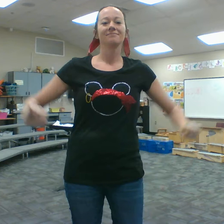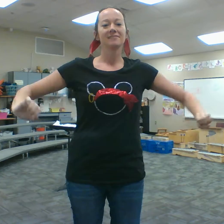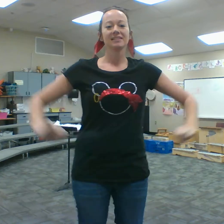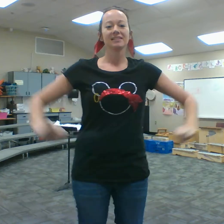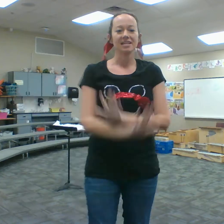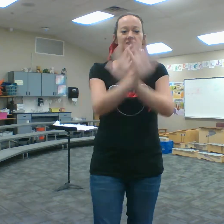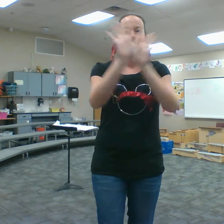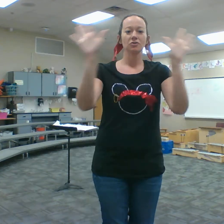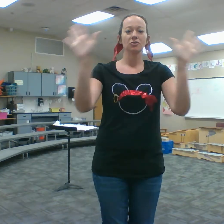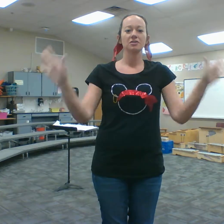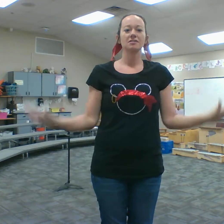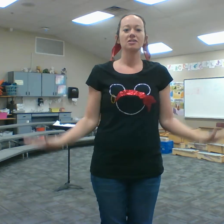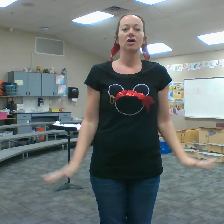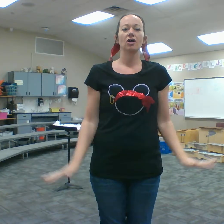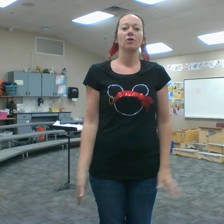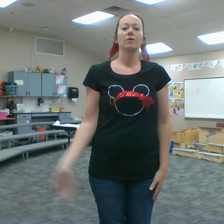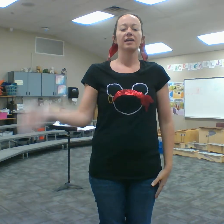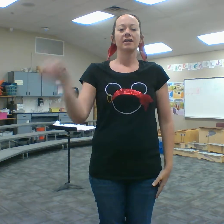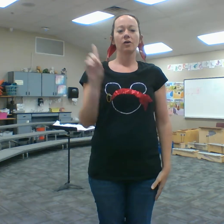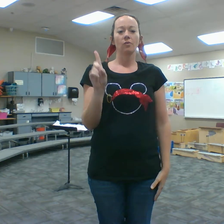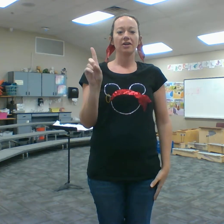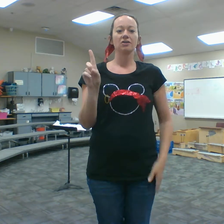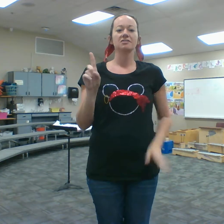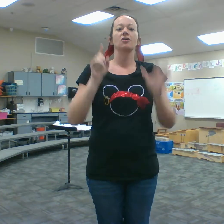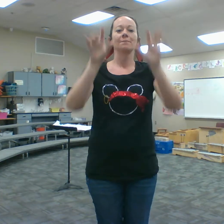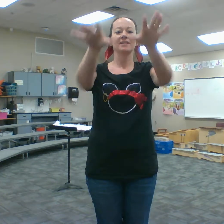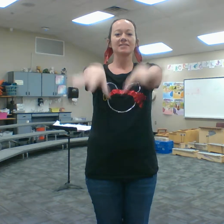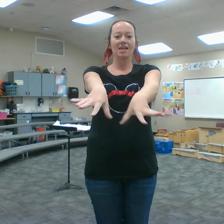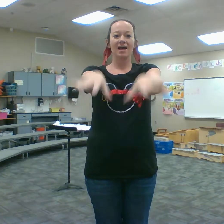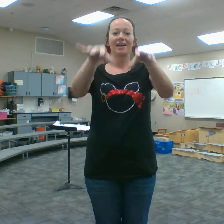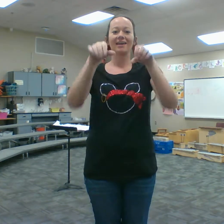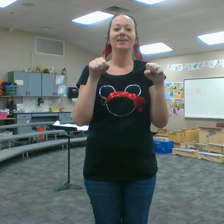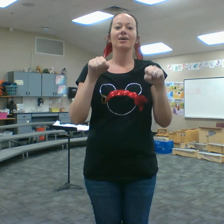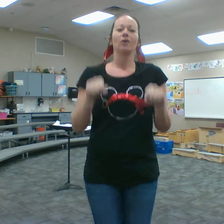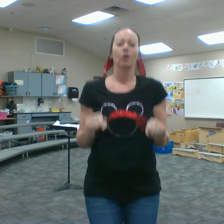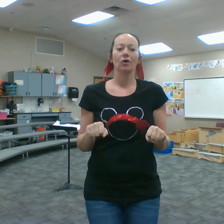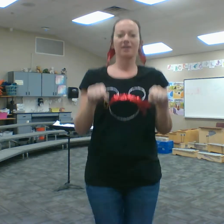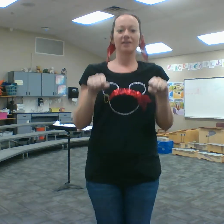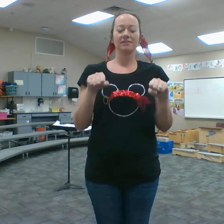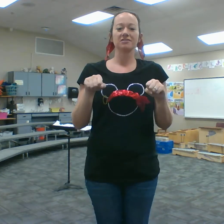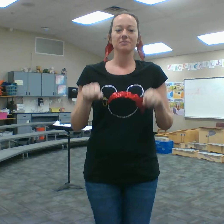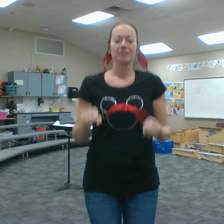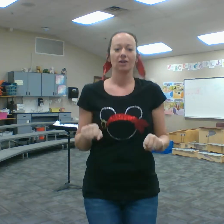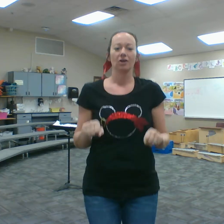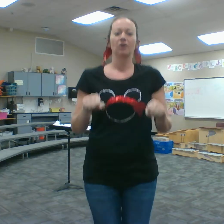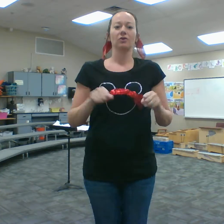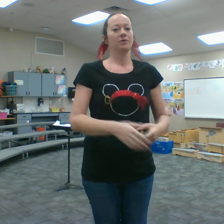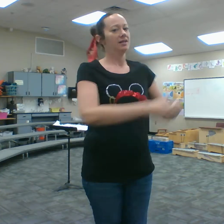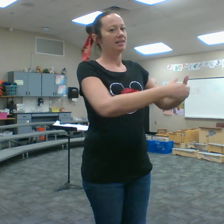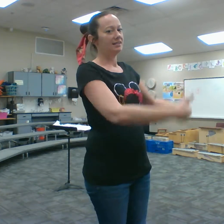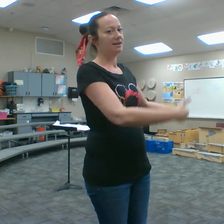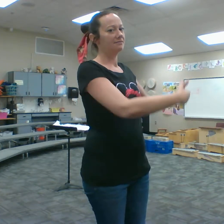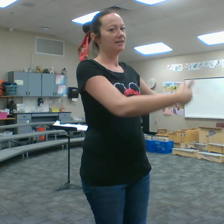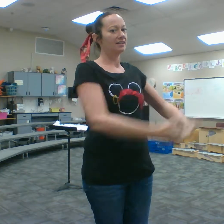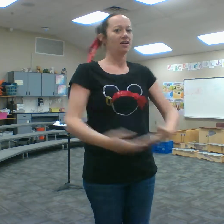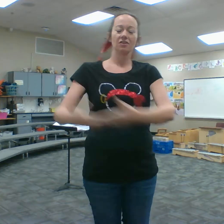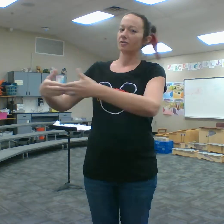As she threw the snow, in a one-horse open sleigh, For the fields we go, laughing all the